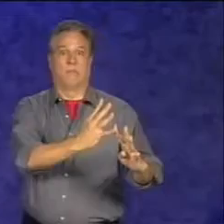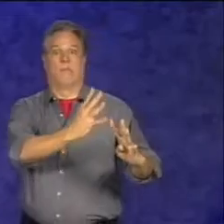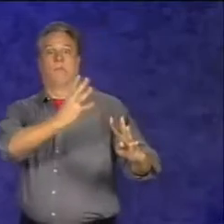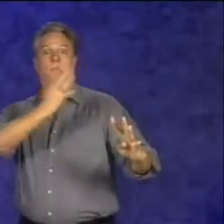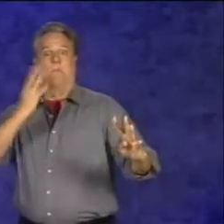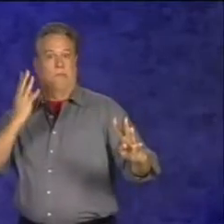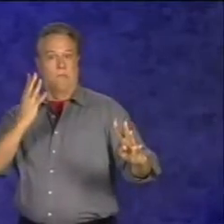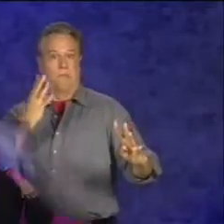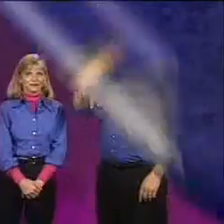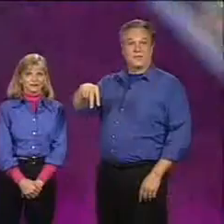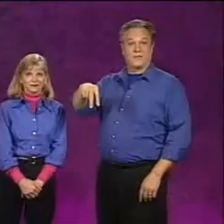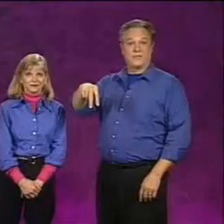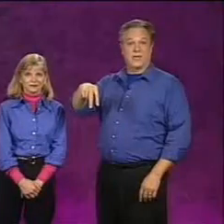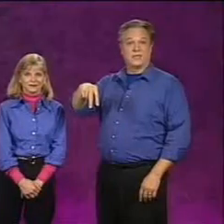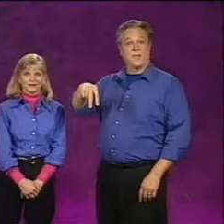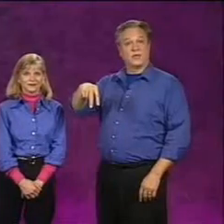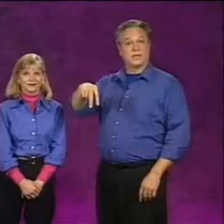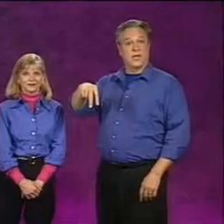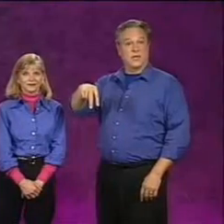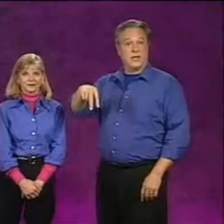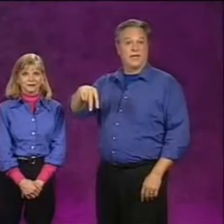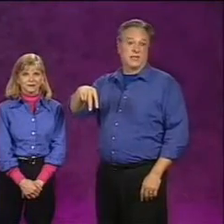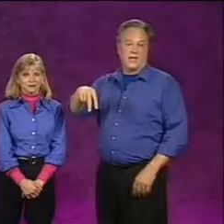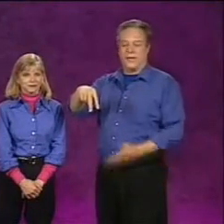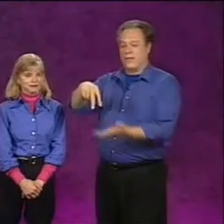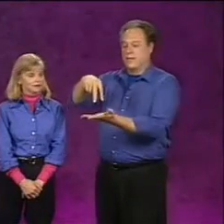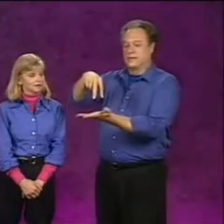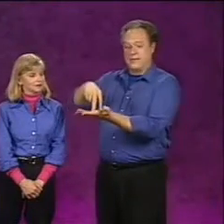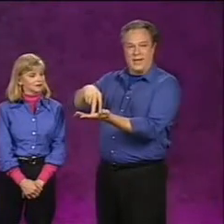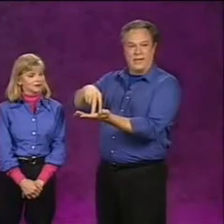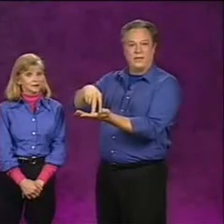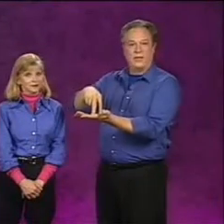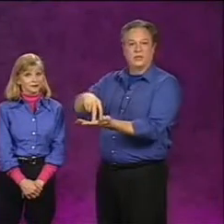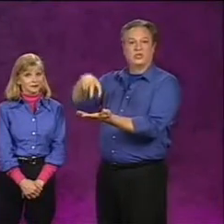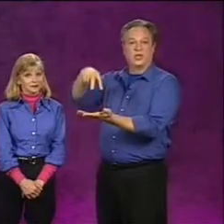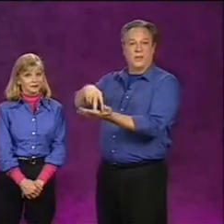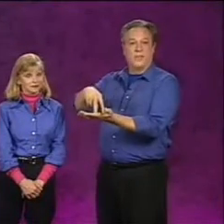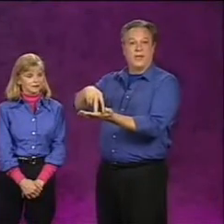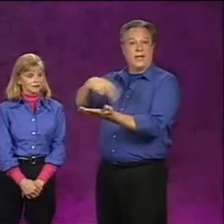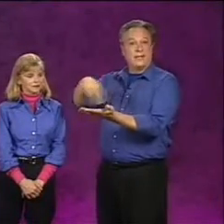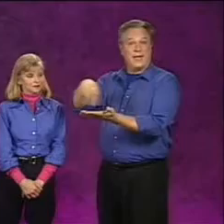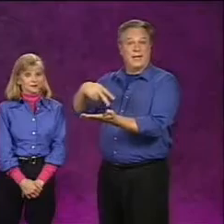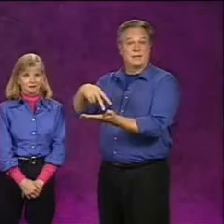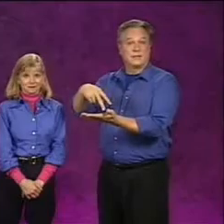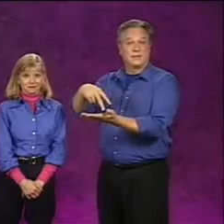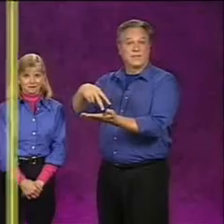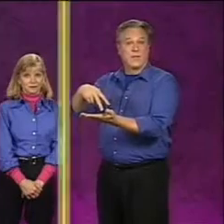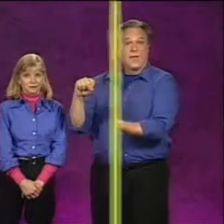things. In Lesson 11, you learned that you can use the V to represent a person from the waist down,